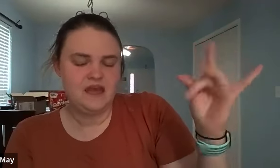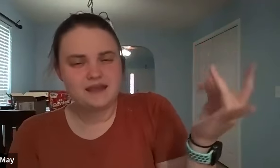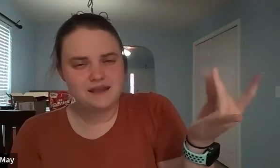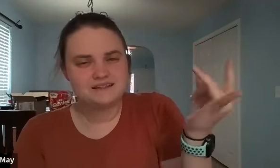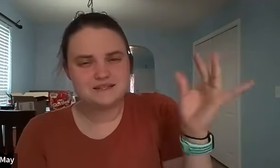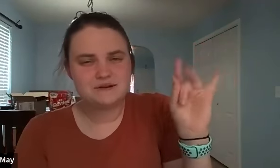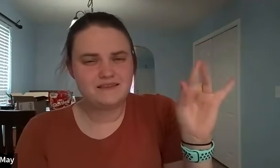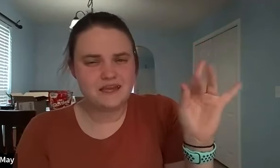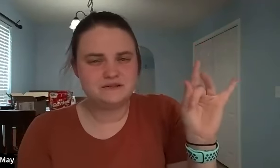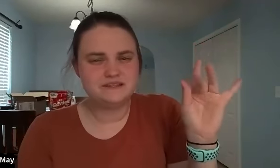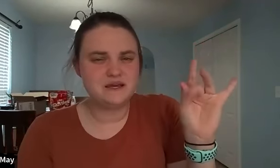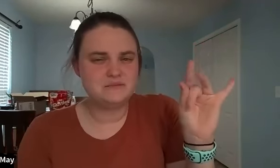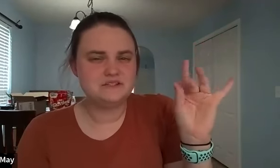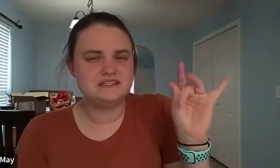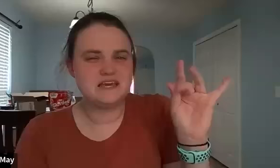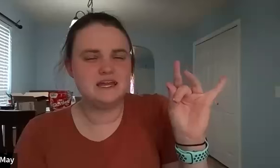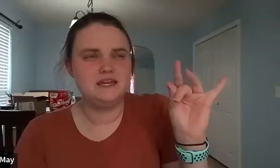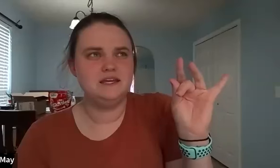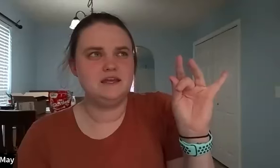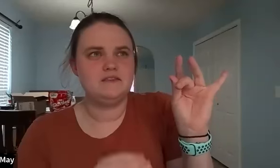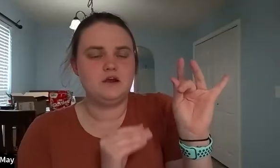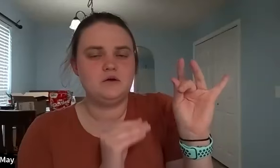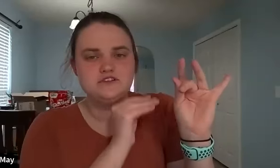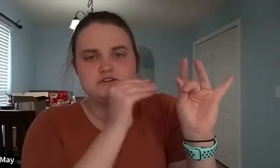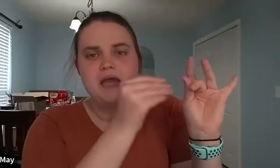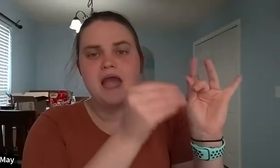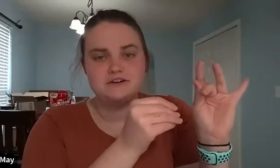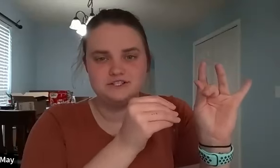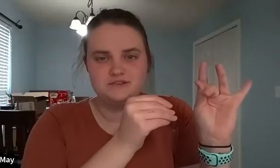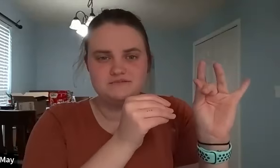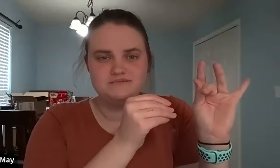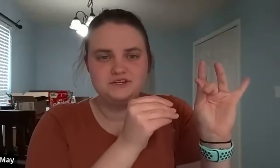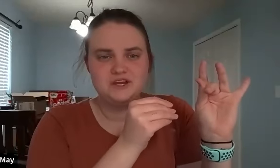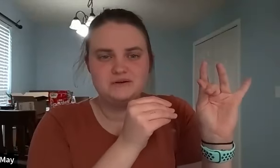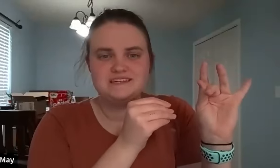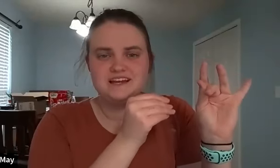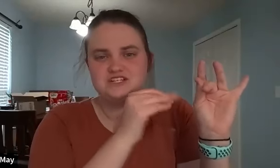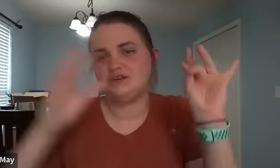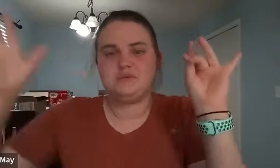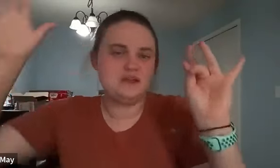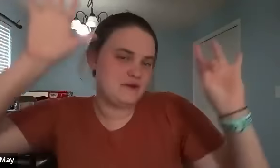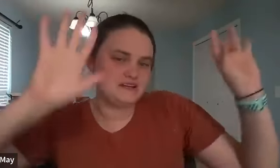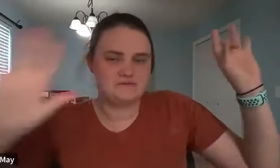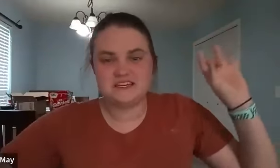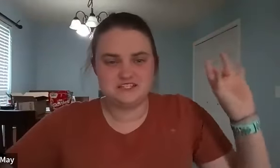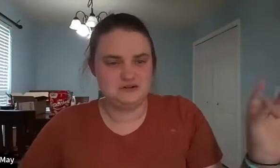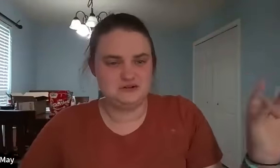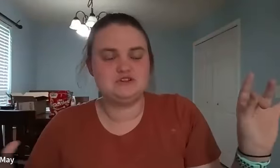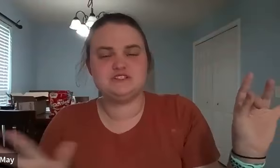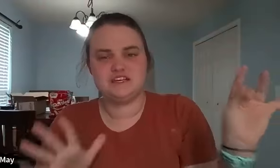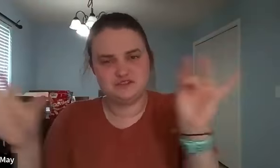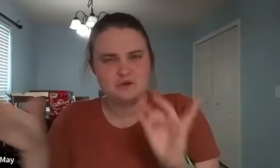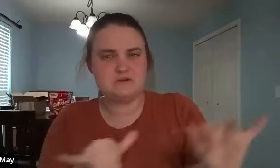I kind of see what I like with the numbers is that there's a pattern to them. It's not just like you're picking random things and you're doing motions. Like there's almost